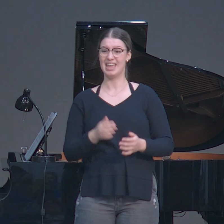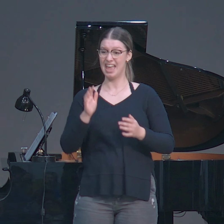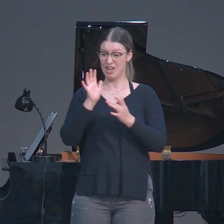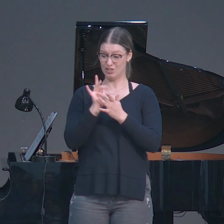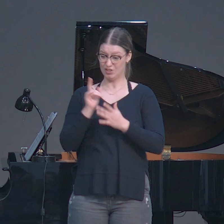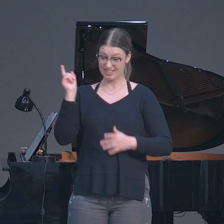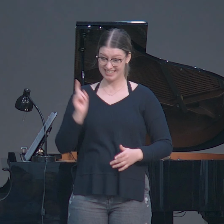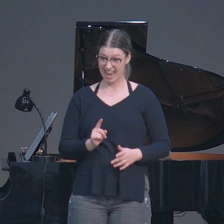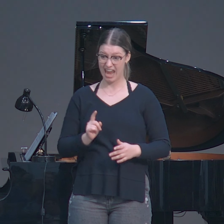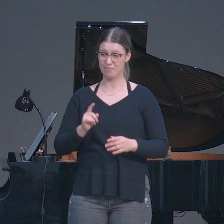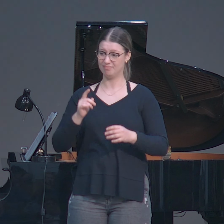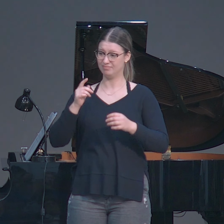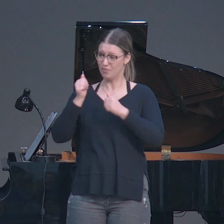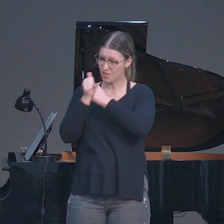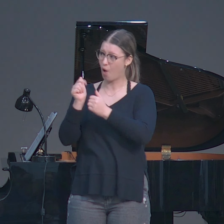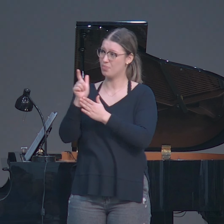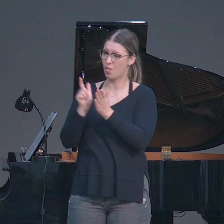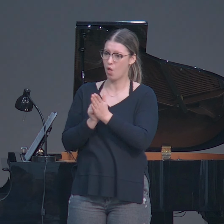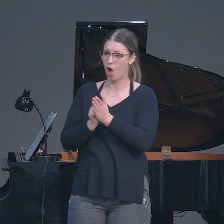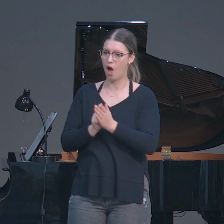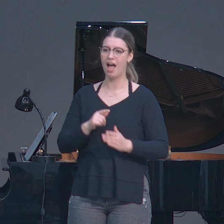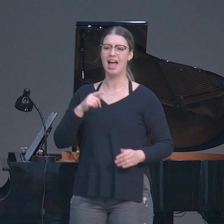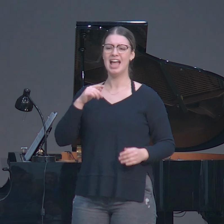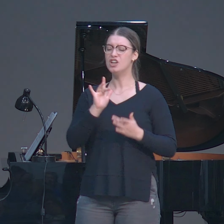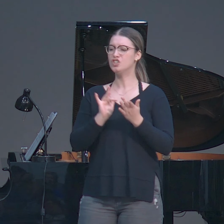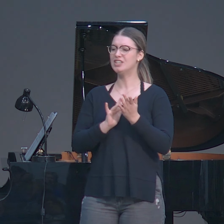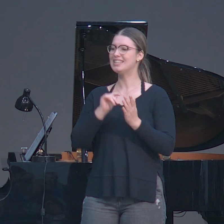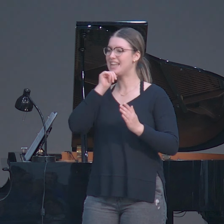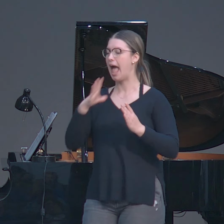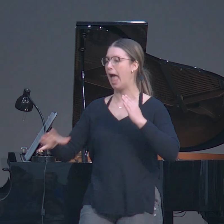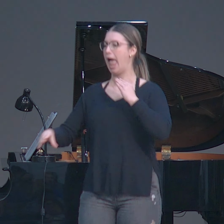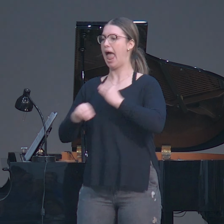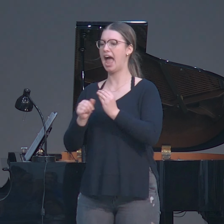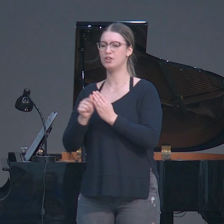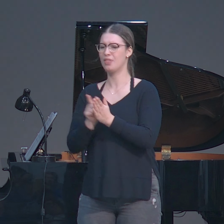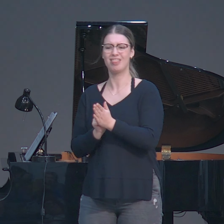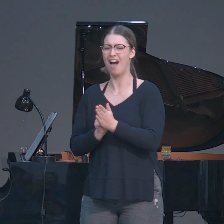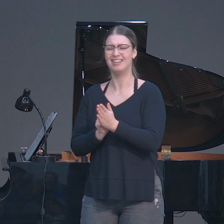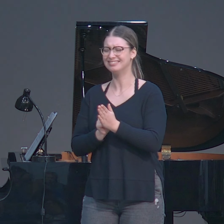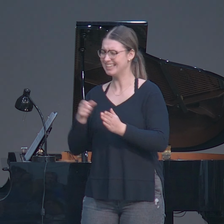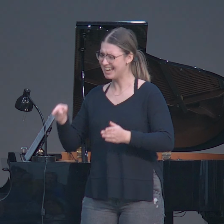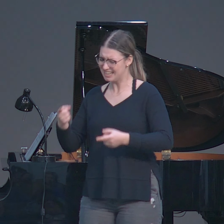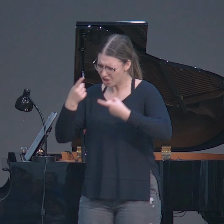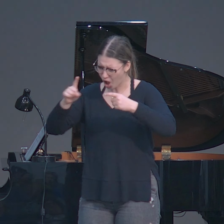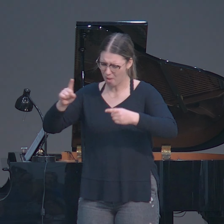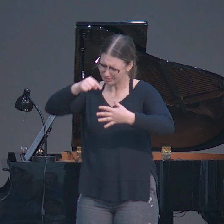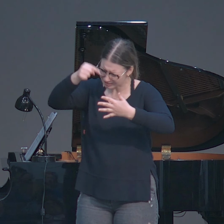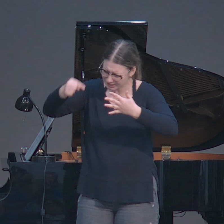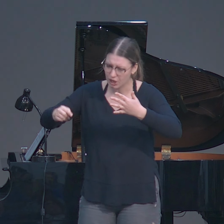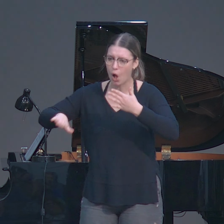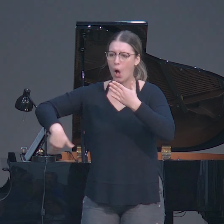and the prophets. He wasn't an add-on to the old covenant. He was its completion.